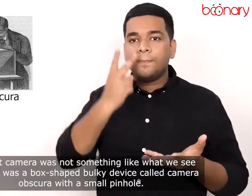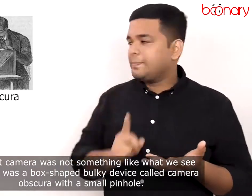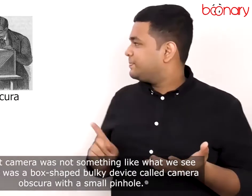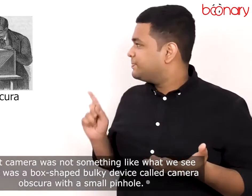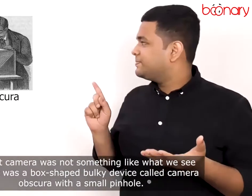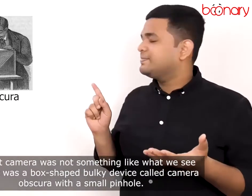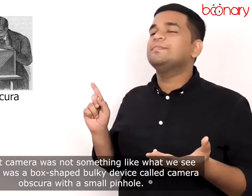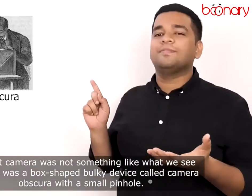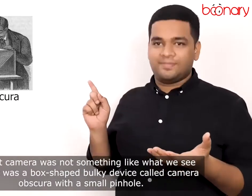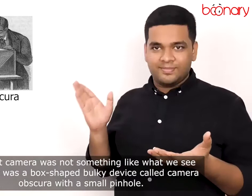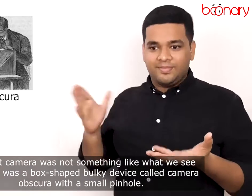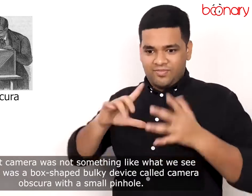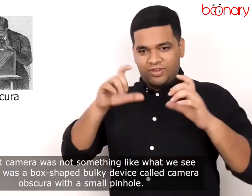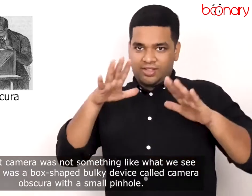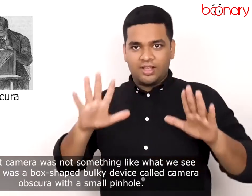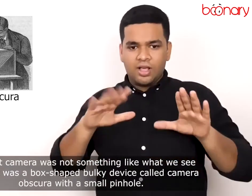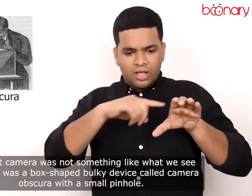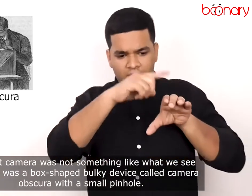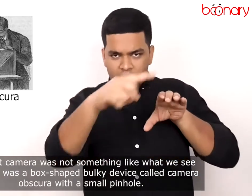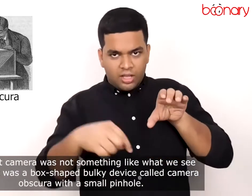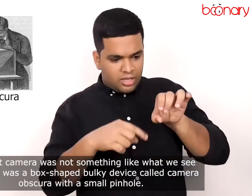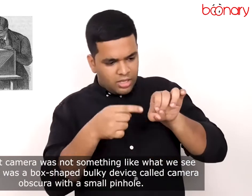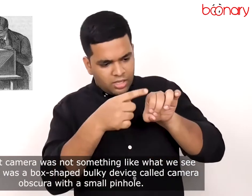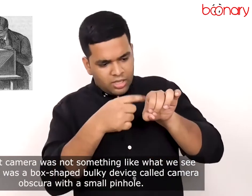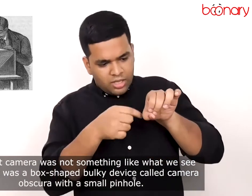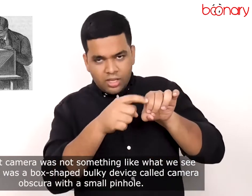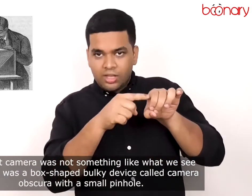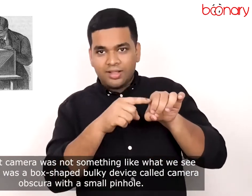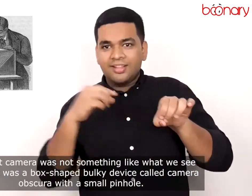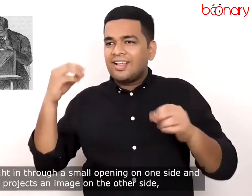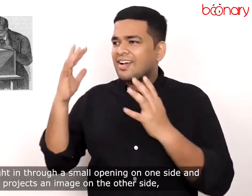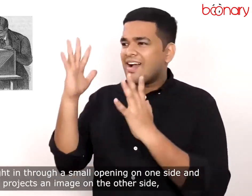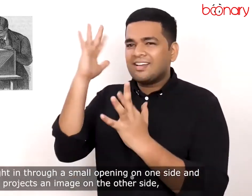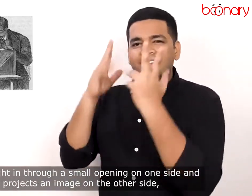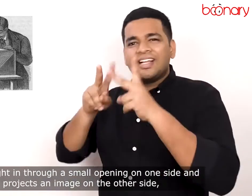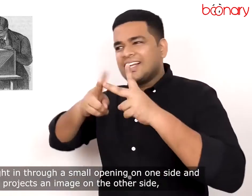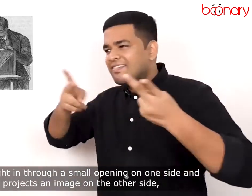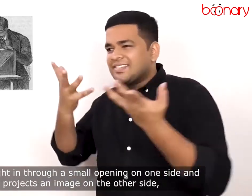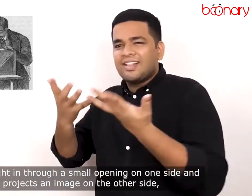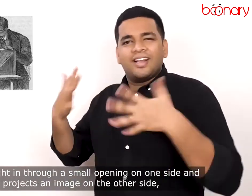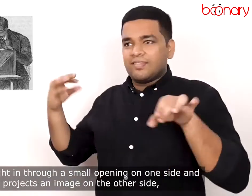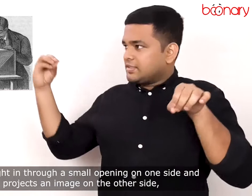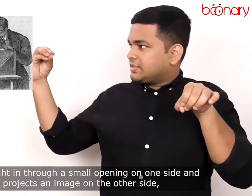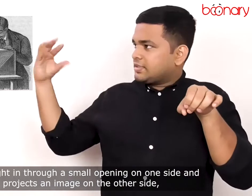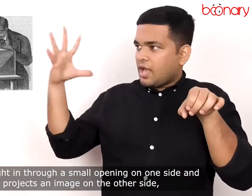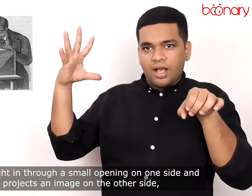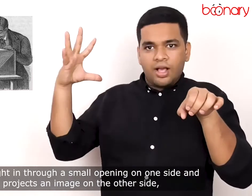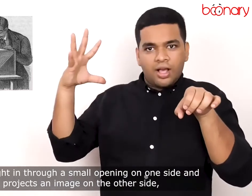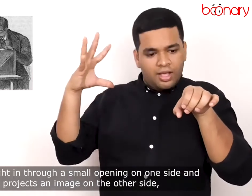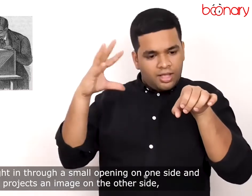camera obscura with a small pinhole. It lets light in through a small opening